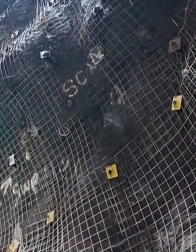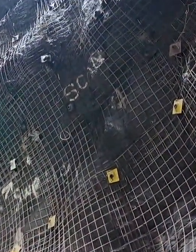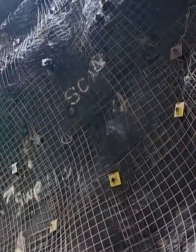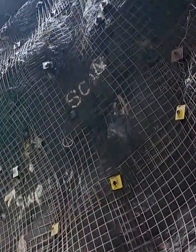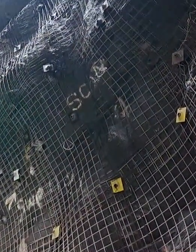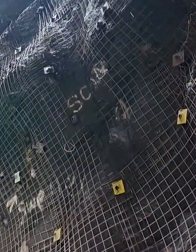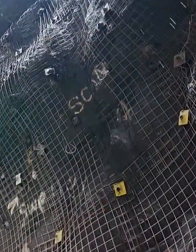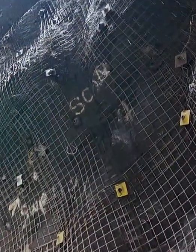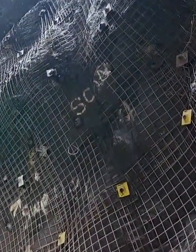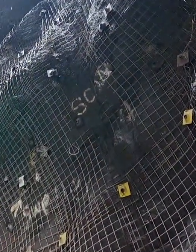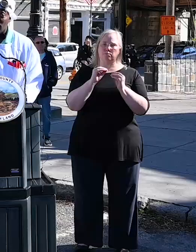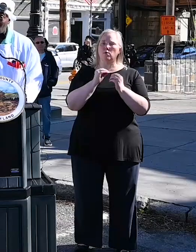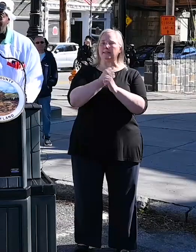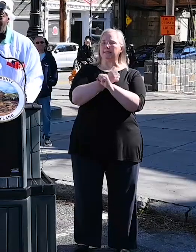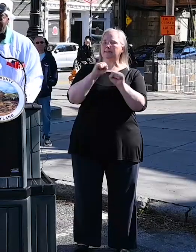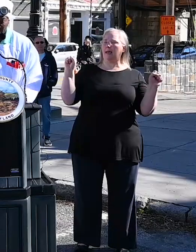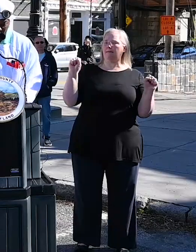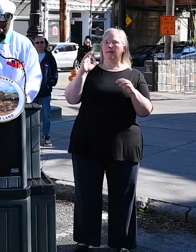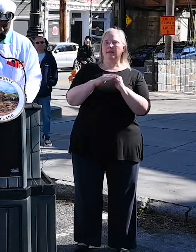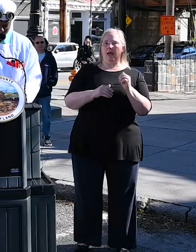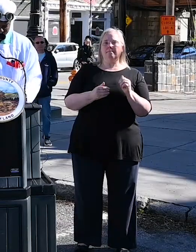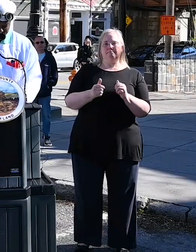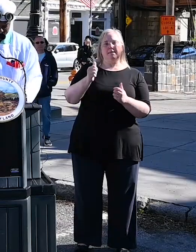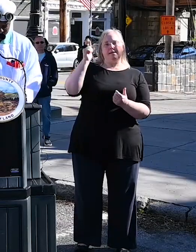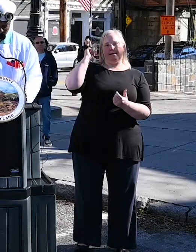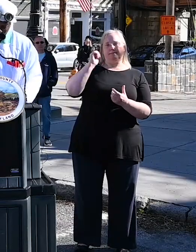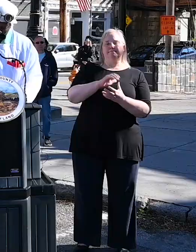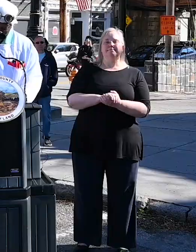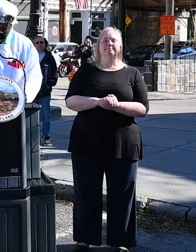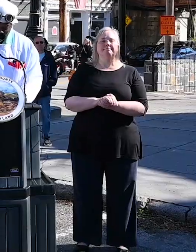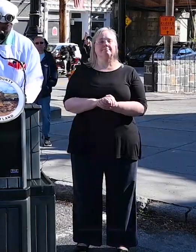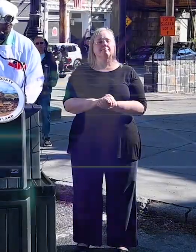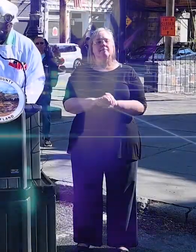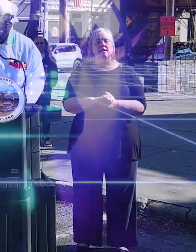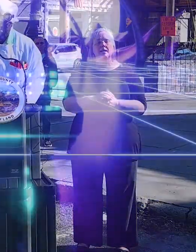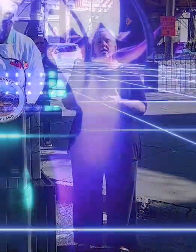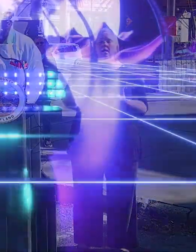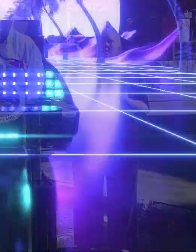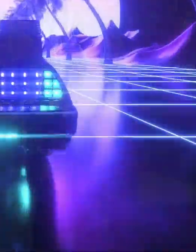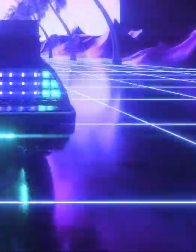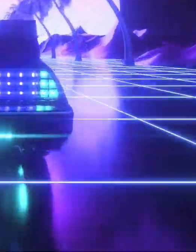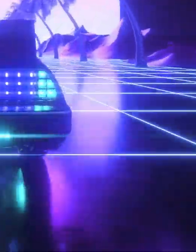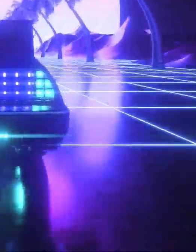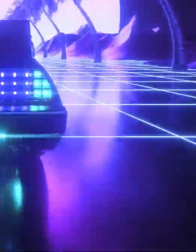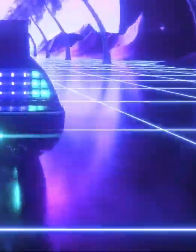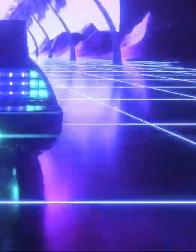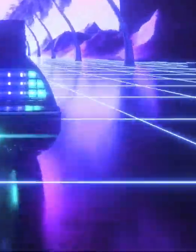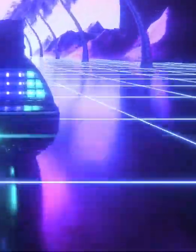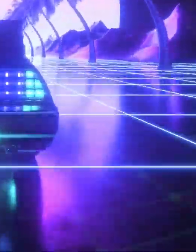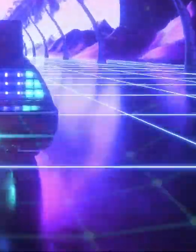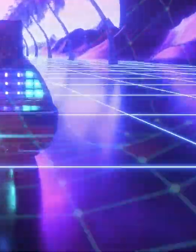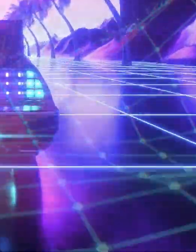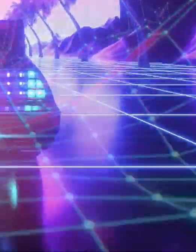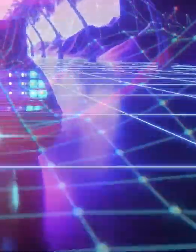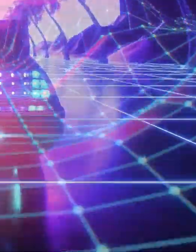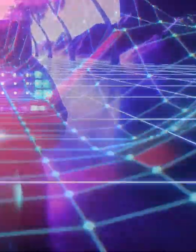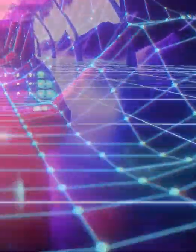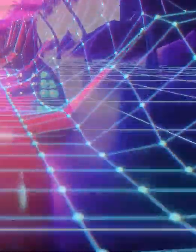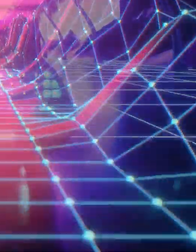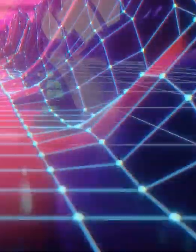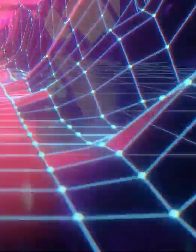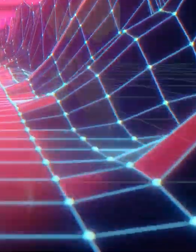ahead is a lot safer than the one behind. But even as we've accelerated toward the future, we all